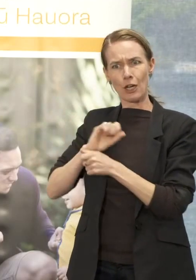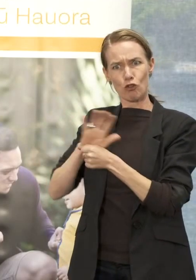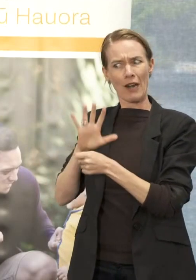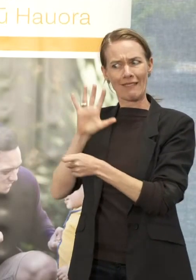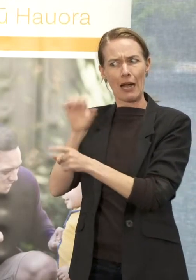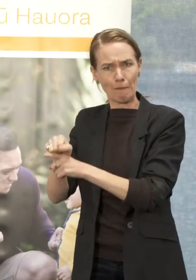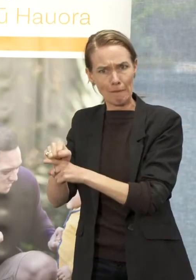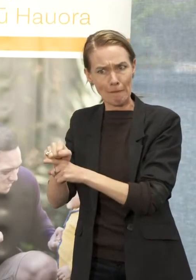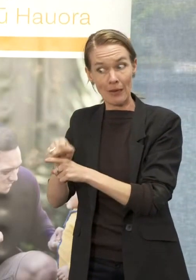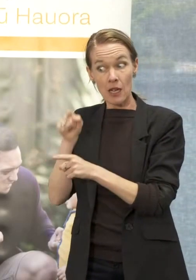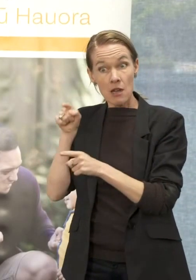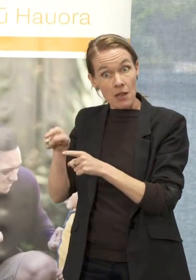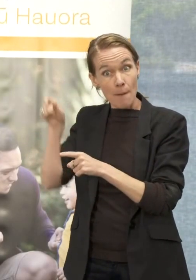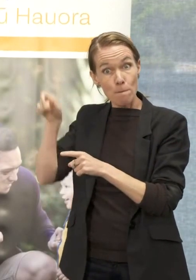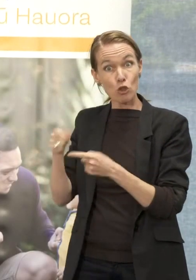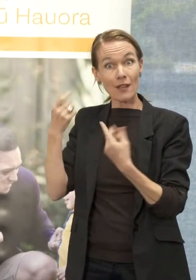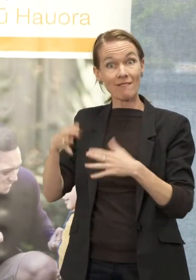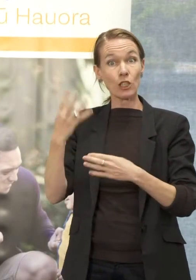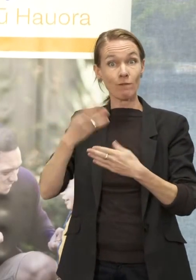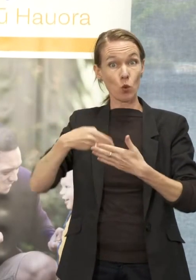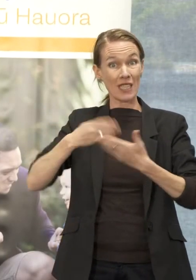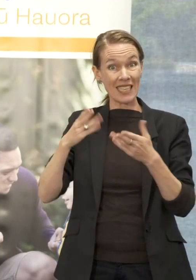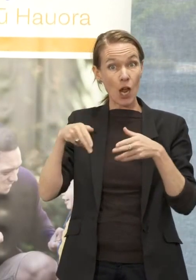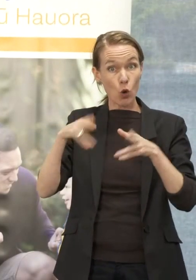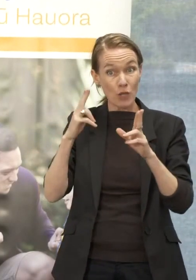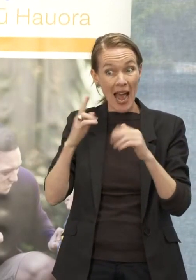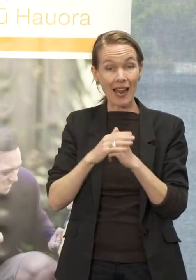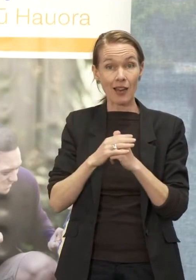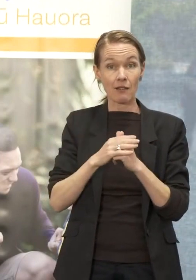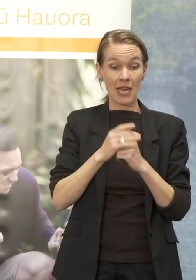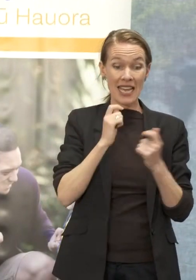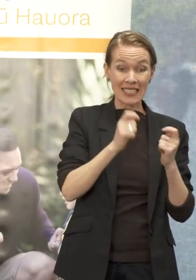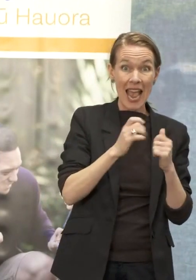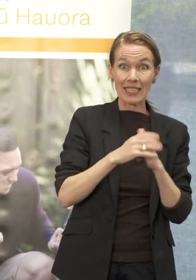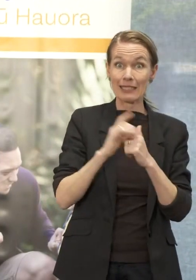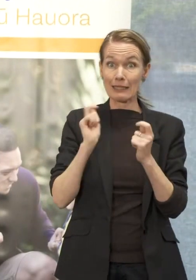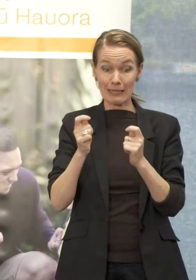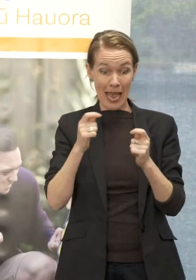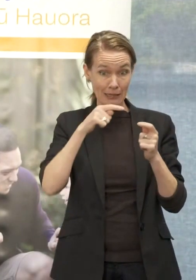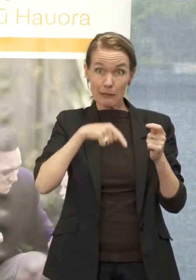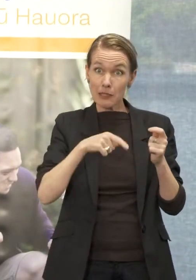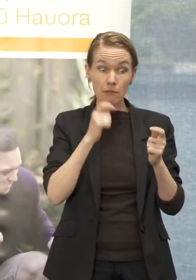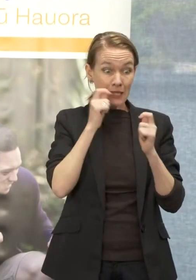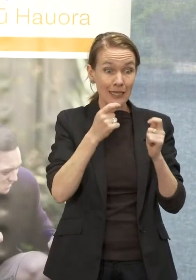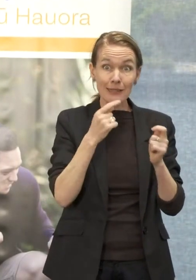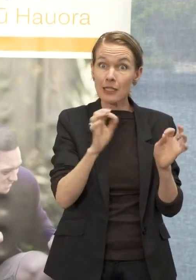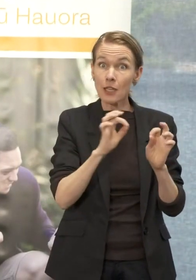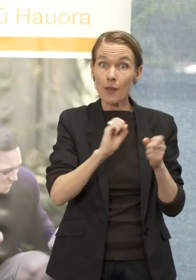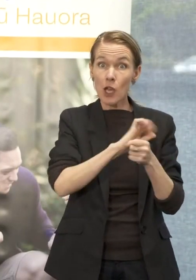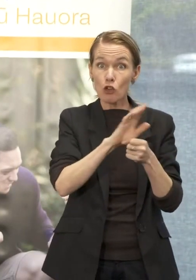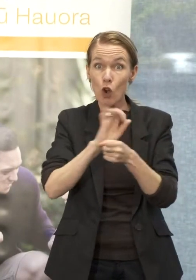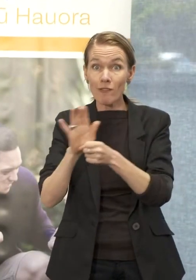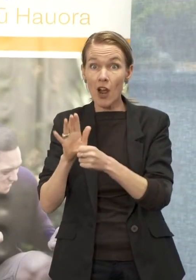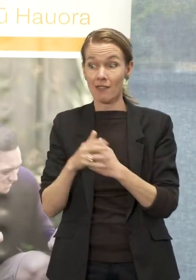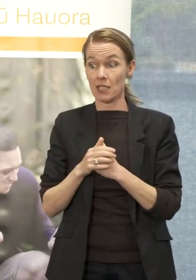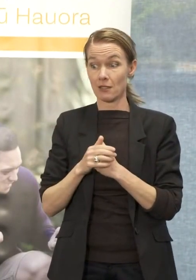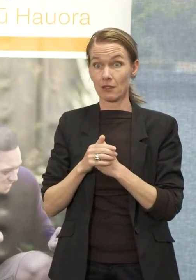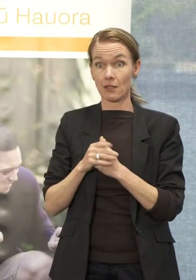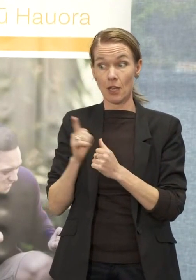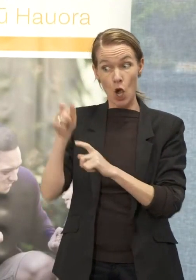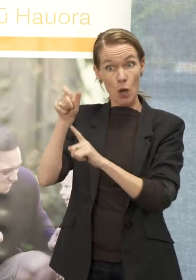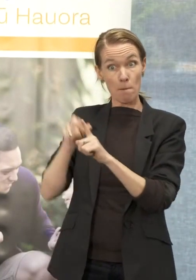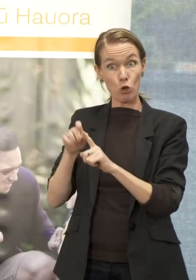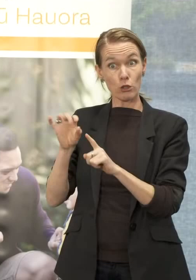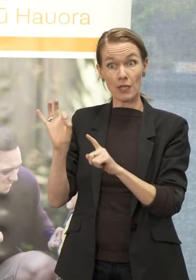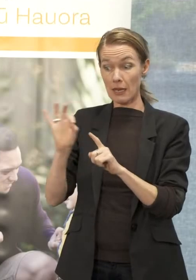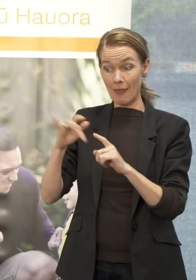had returned 2 negative tests. That person did not have any symptoms but tested positive